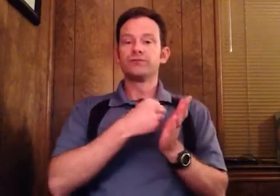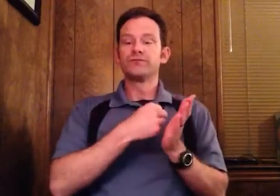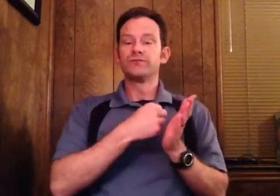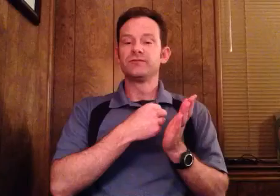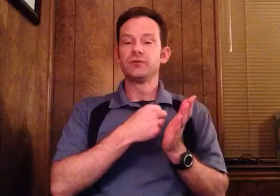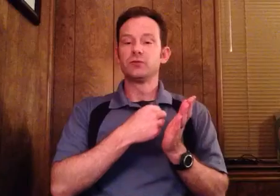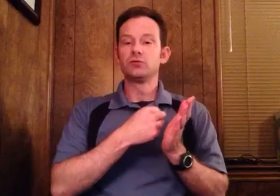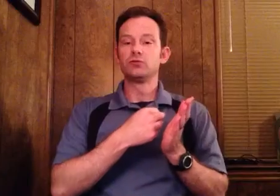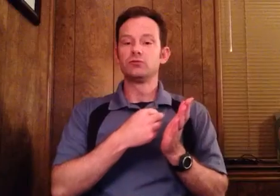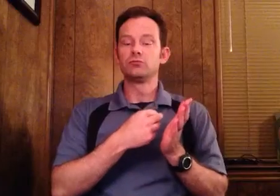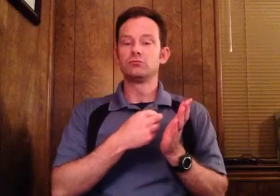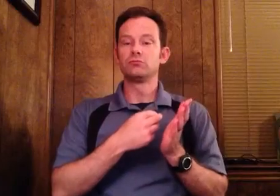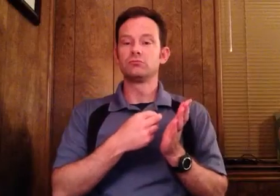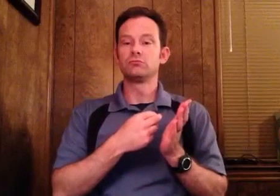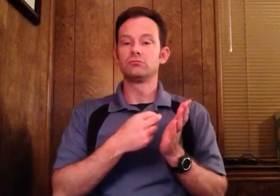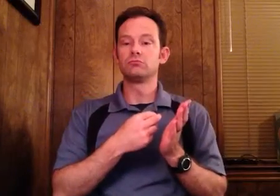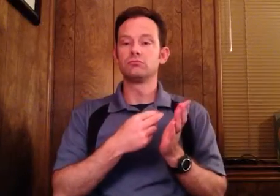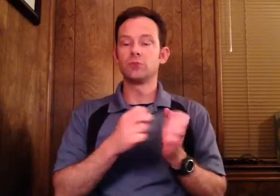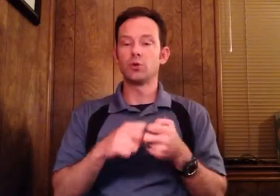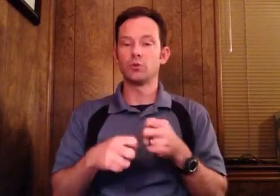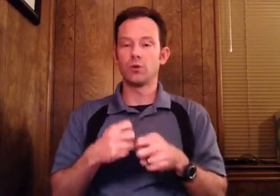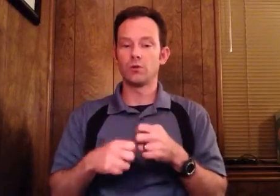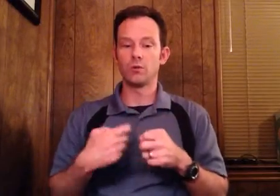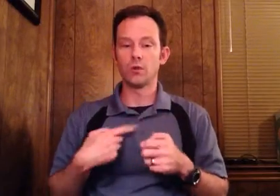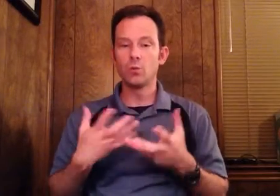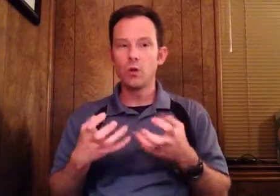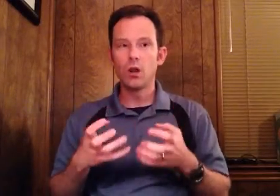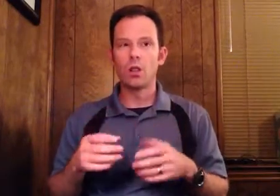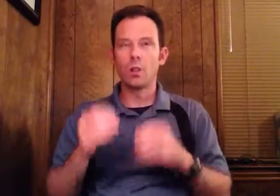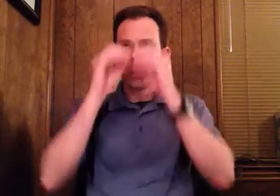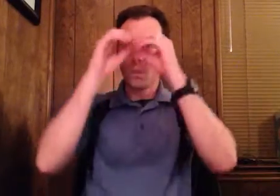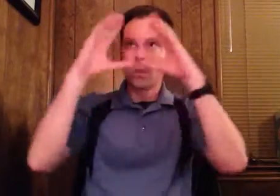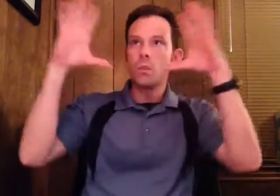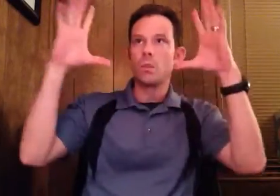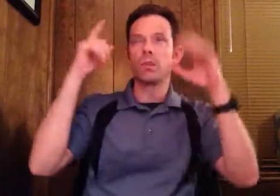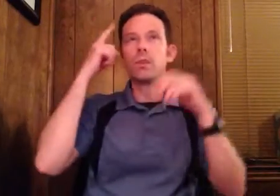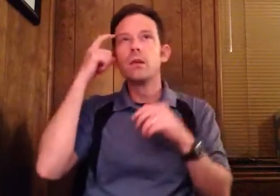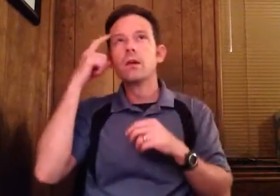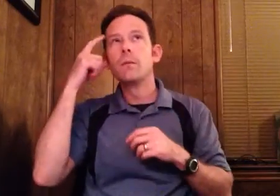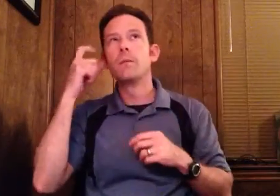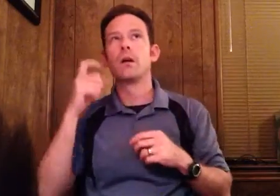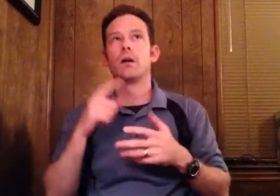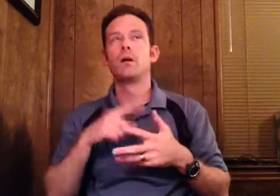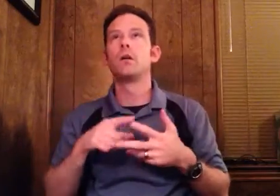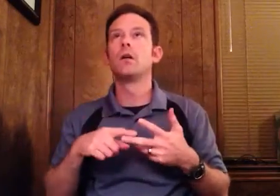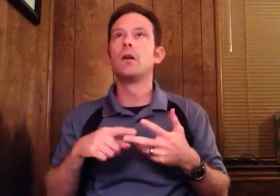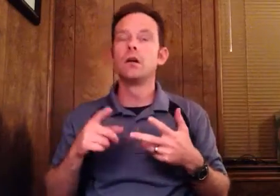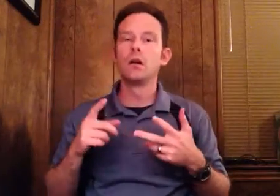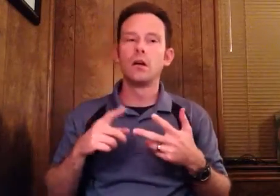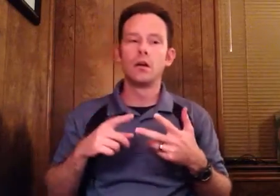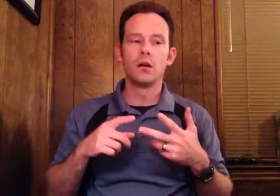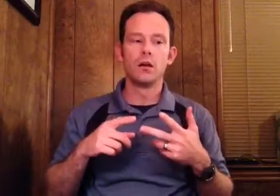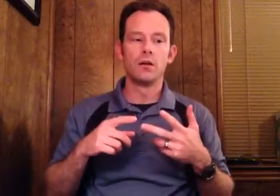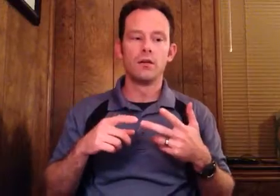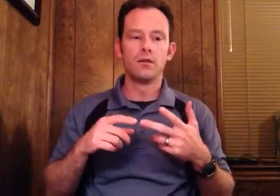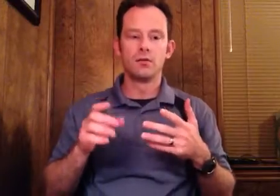it, we think about it and visualize it, and then we write our solution statement in our own words. Next, we choose our plan.